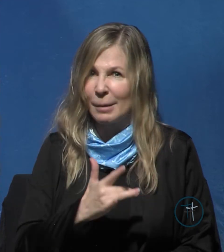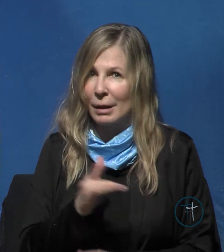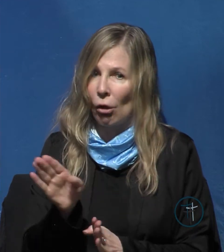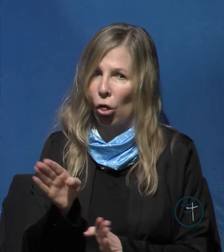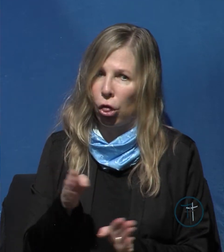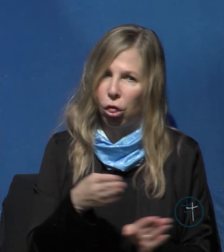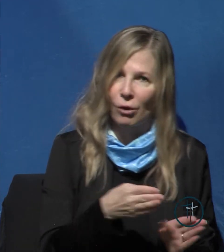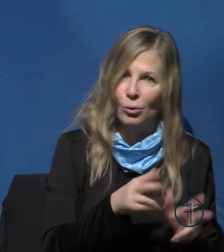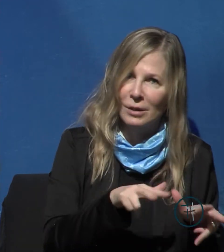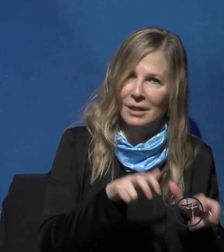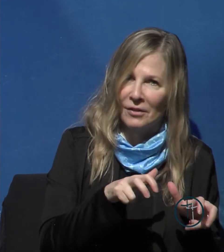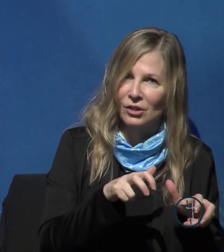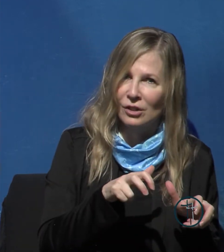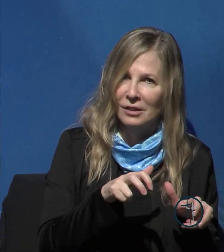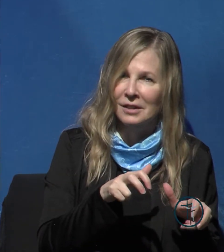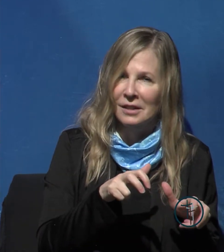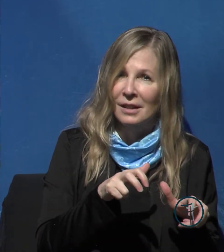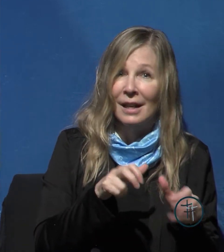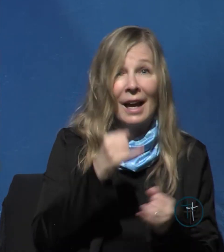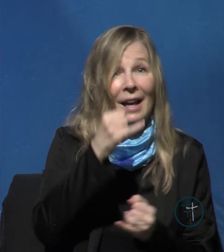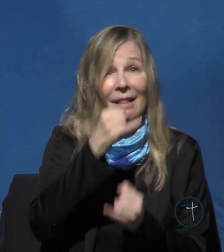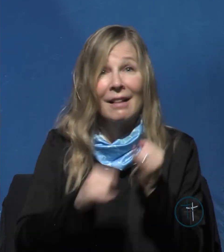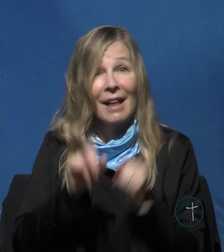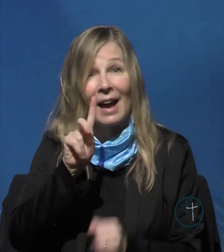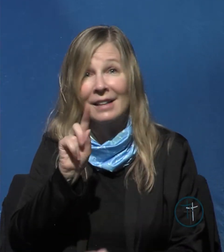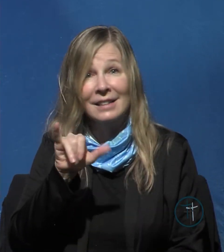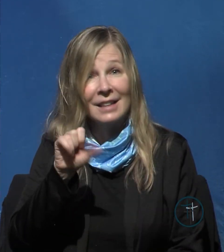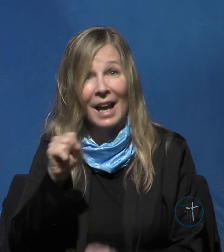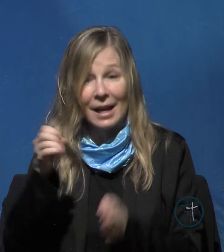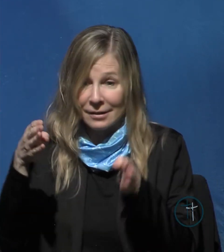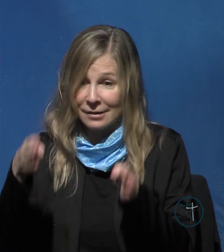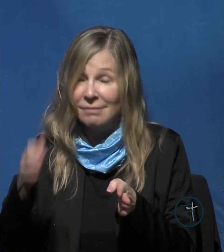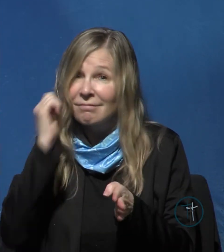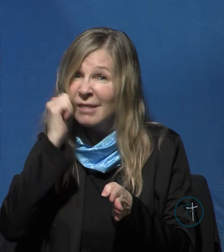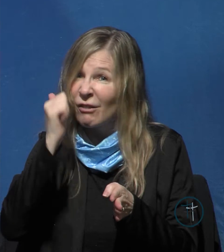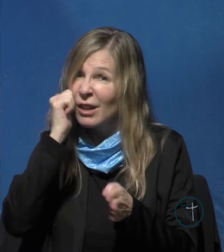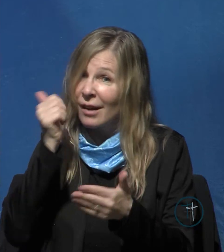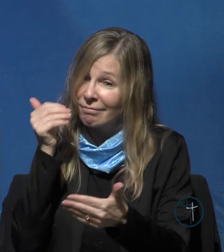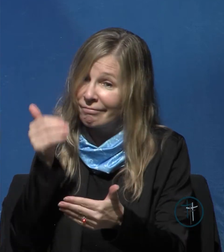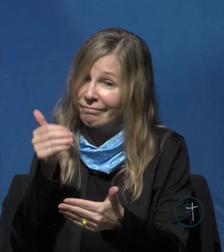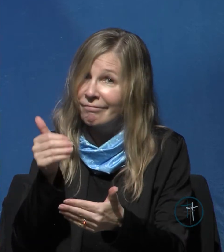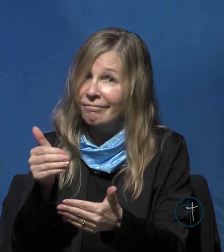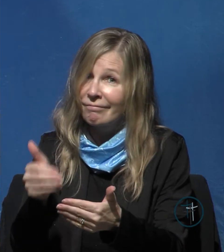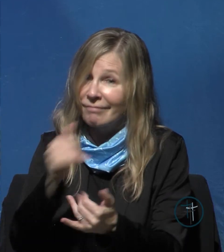In fact, as we draw closer to the last days, and every day we're getting closer,